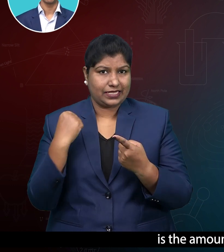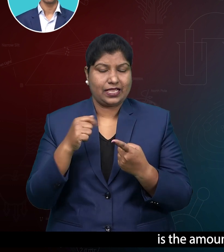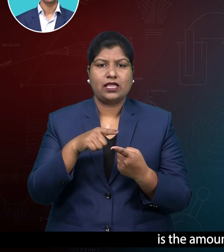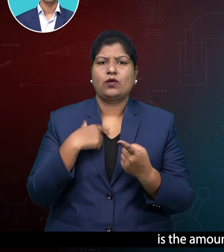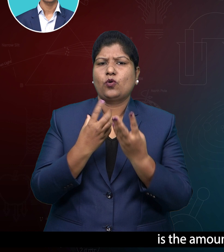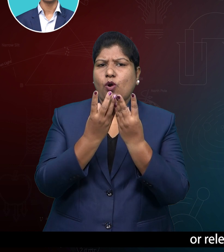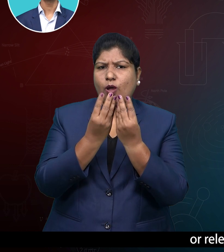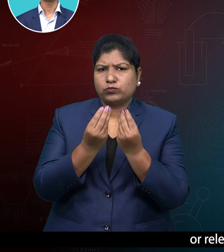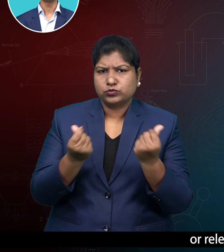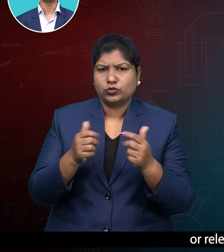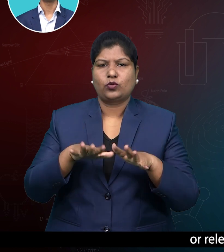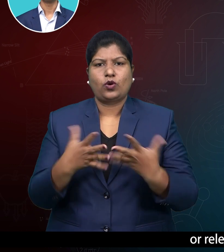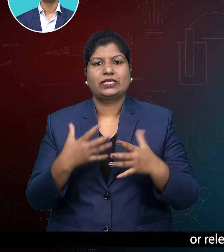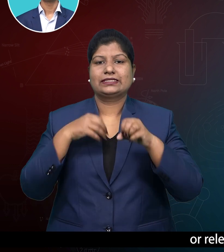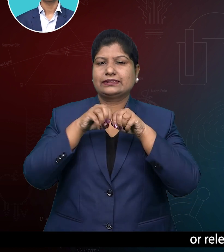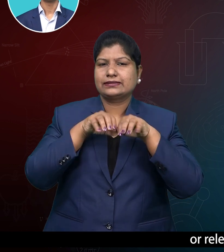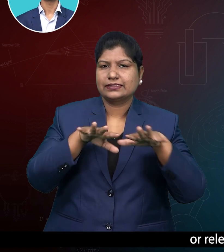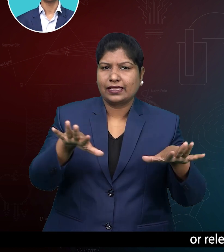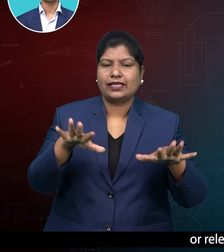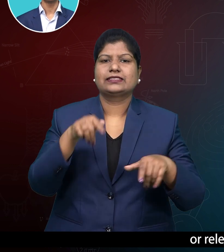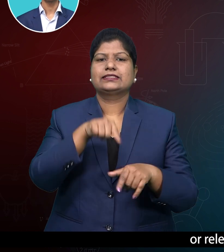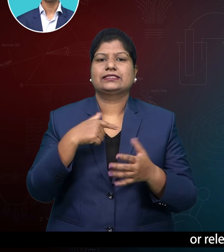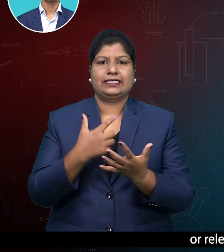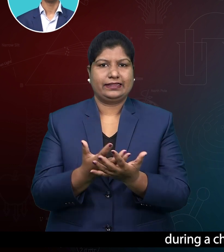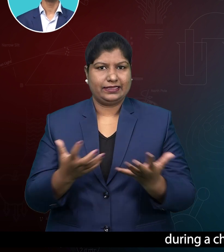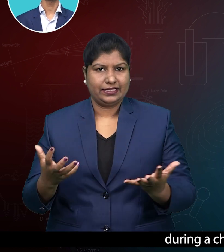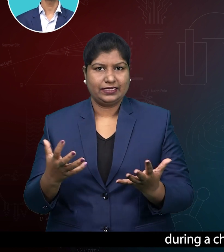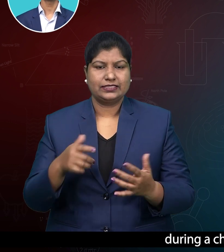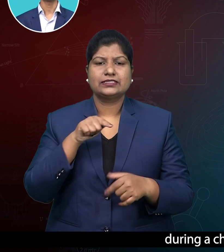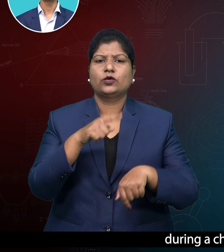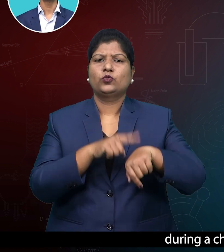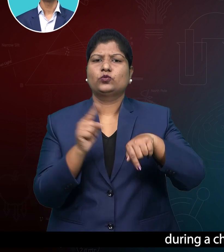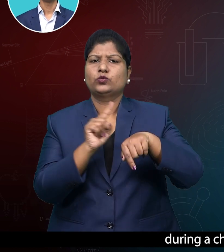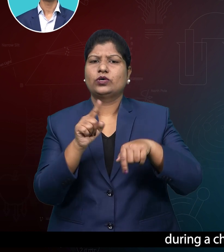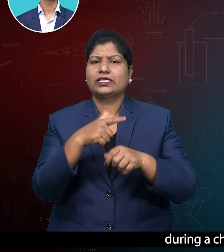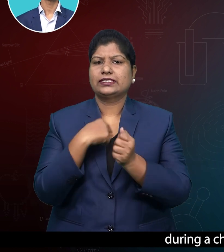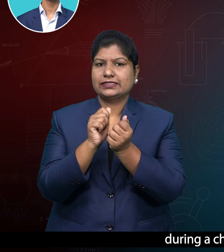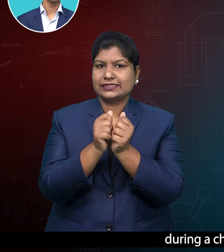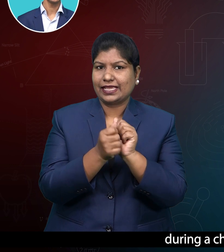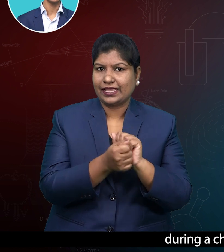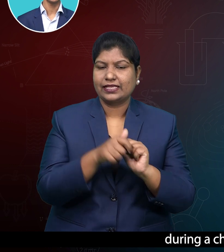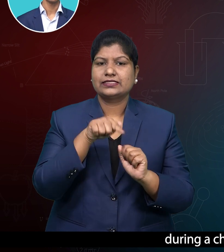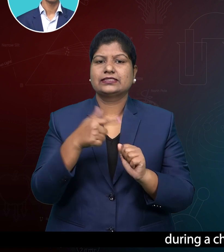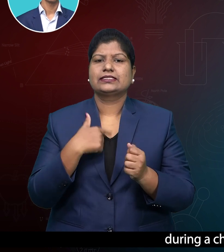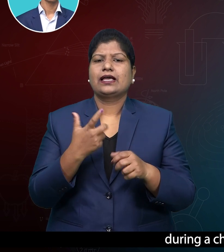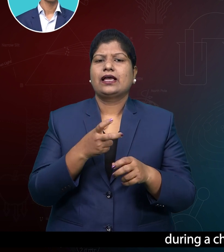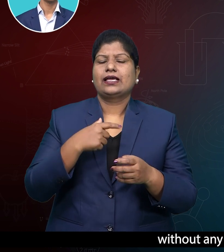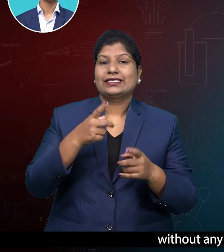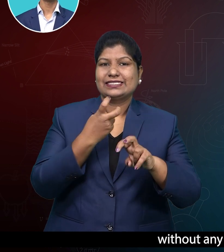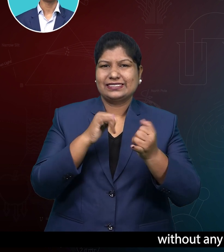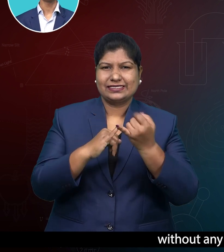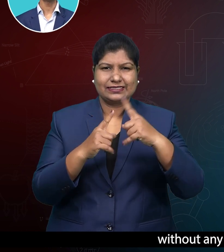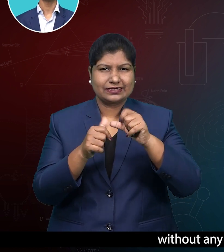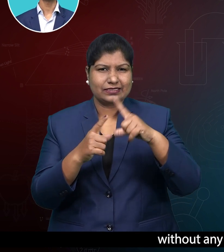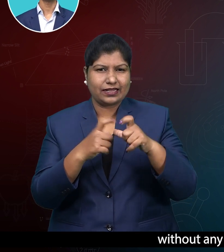absorbed or released by a substance during a change in its physical state